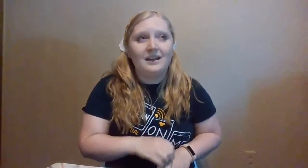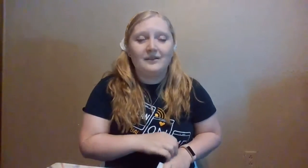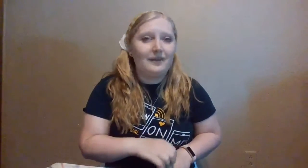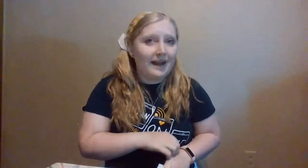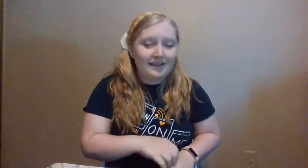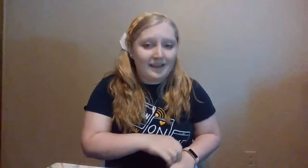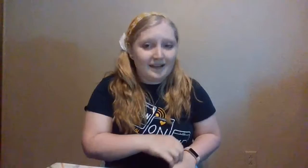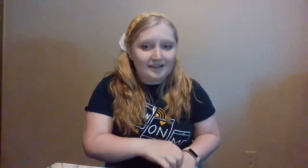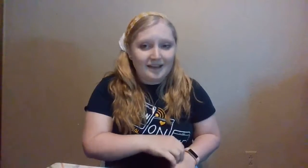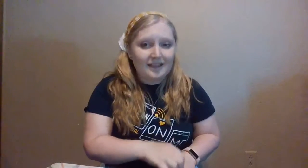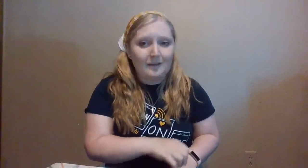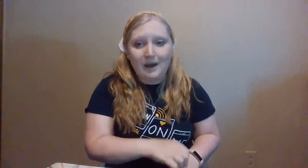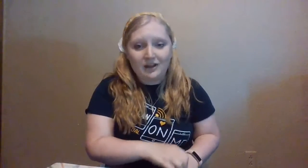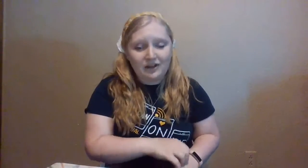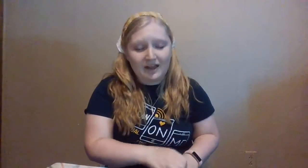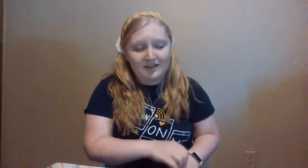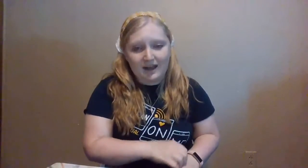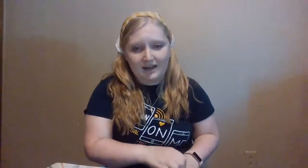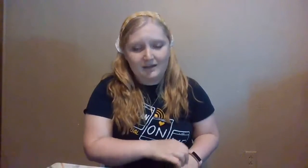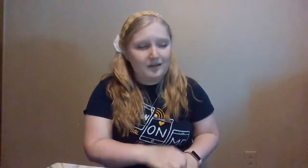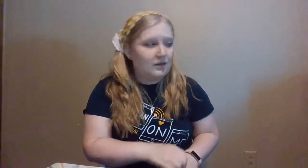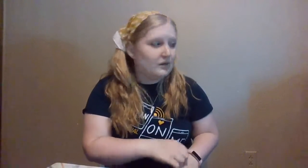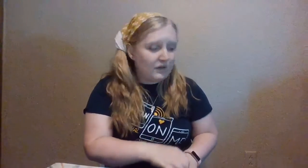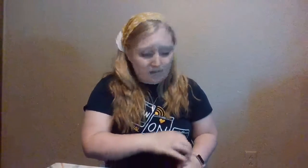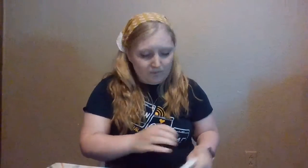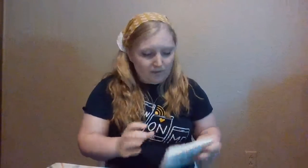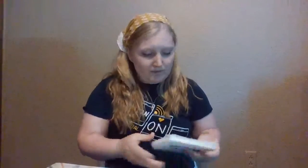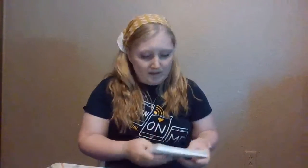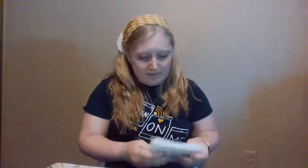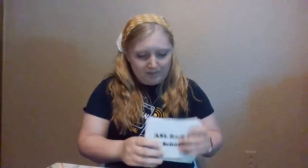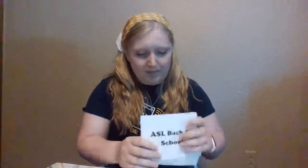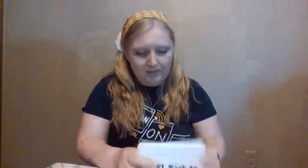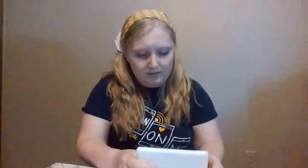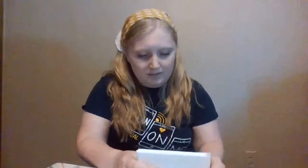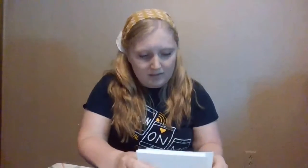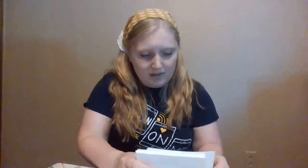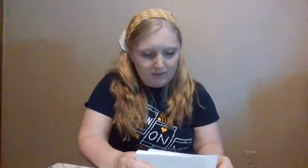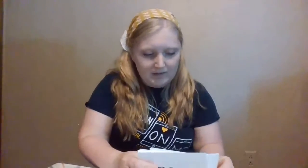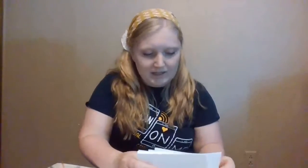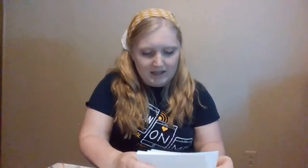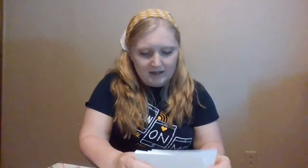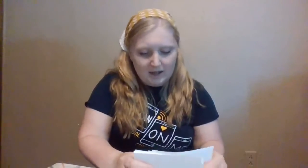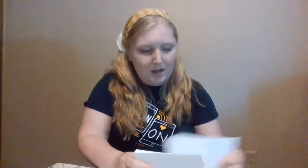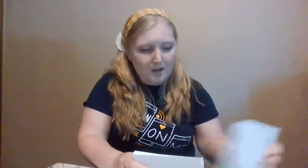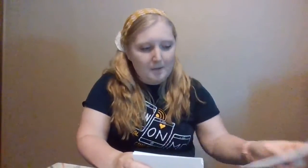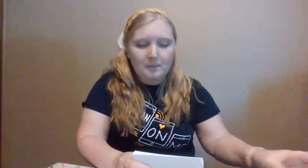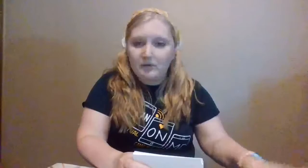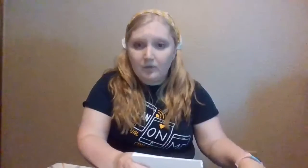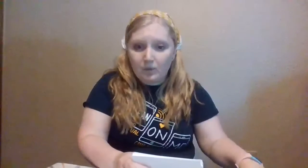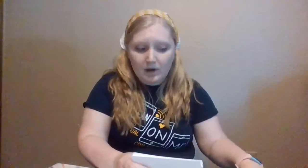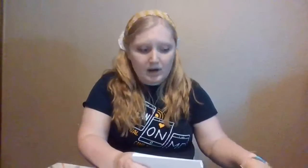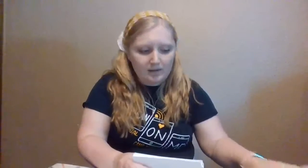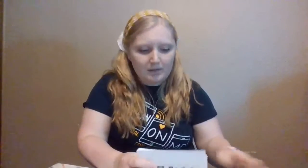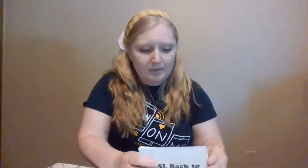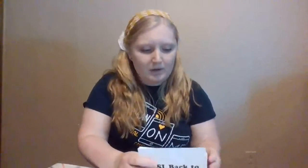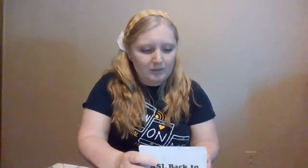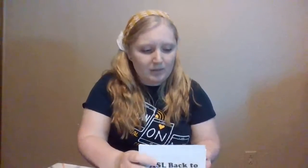can find things that match that sign. So, for example, like we did before, I'm going to